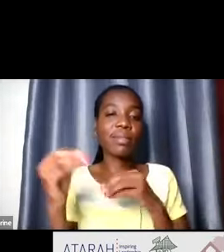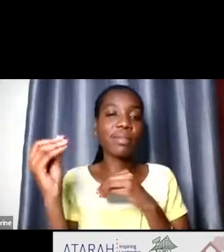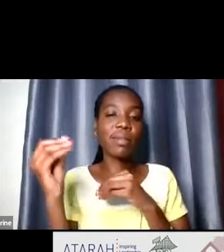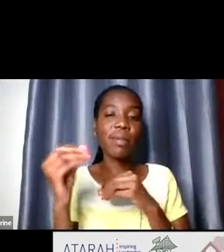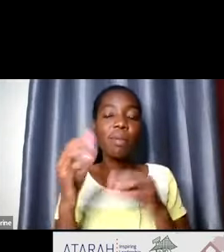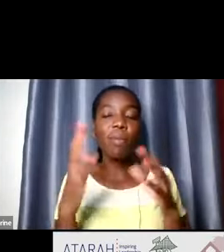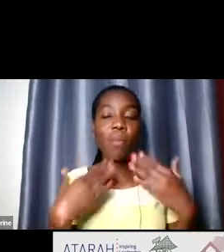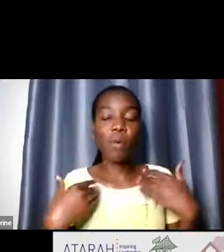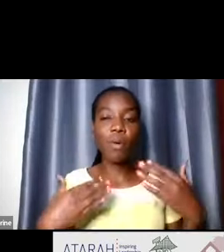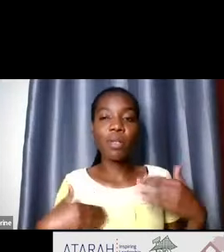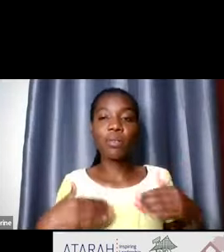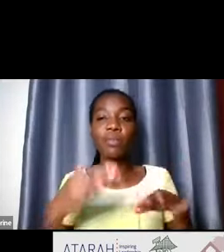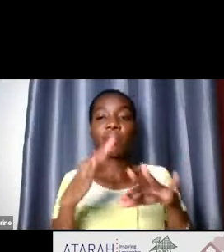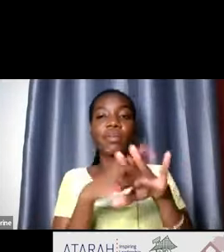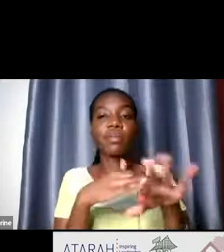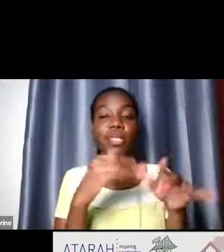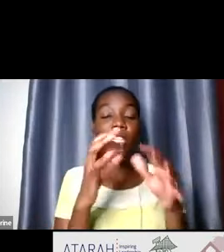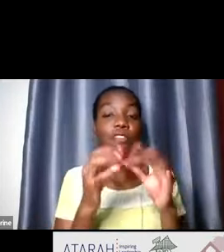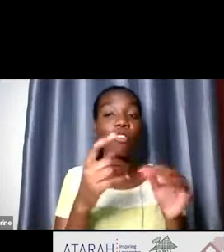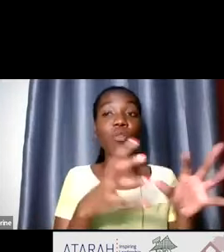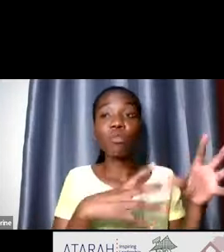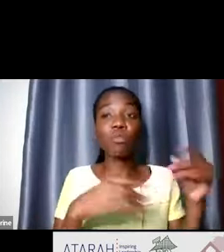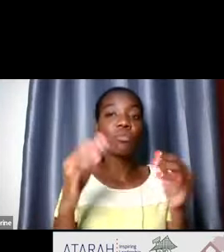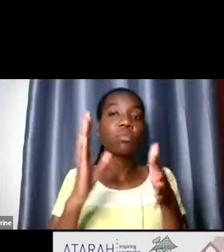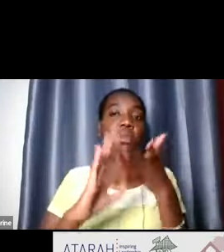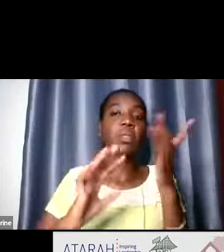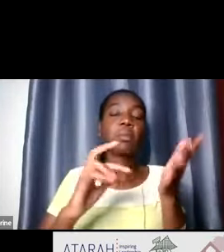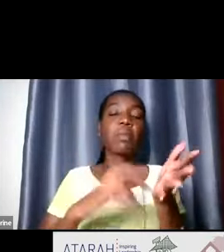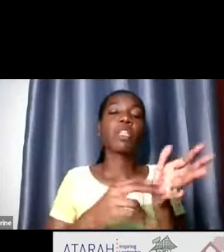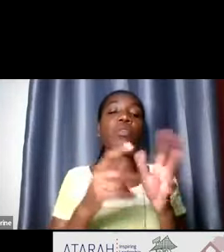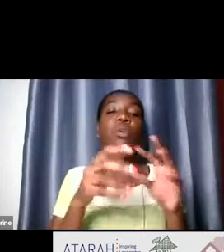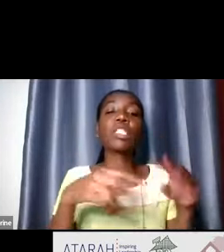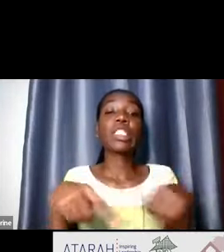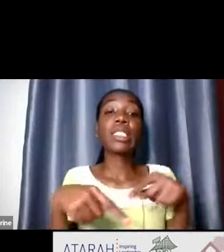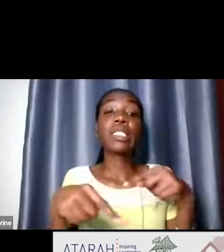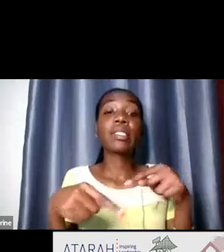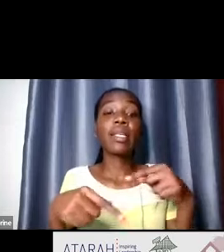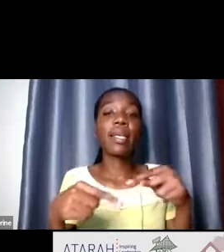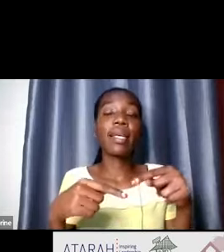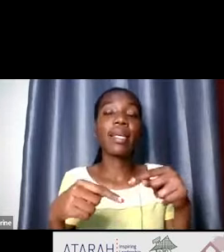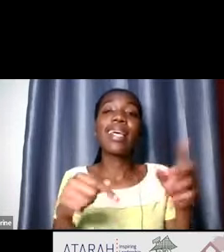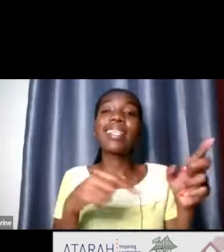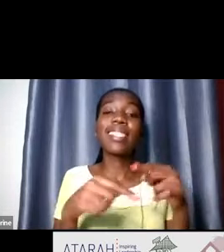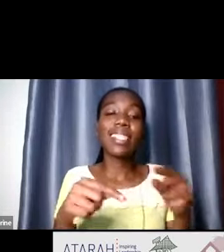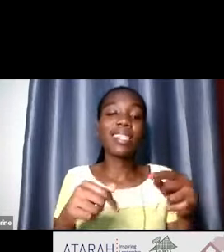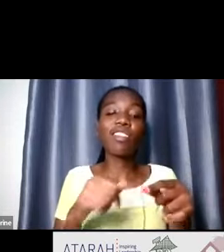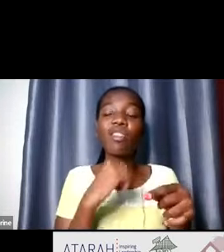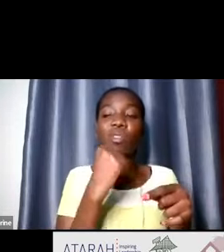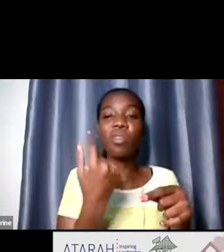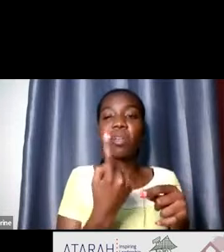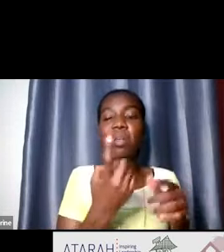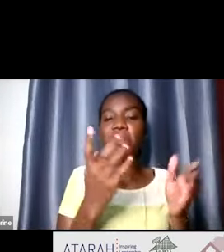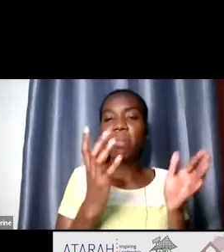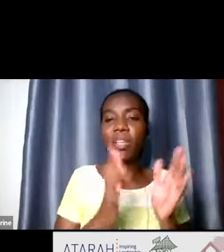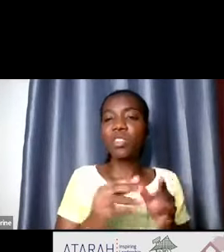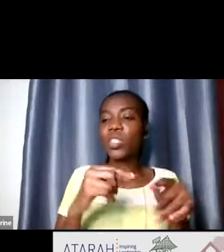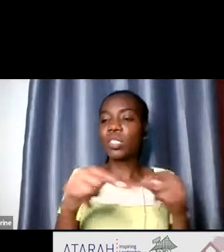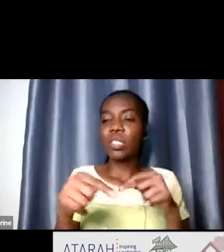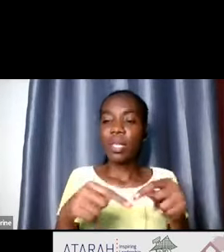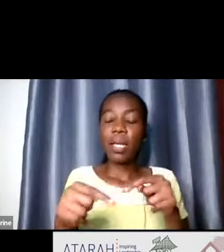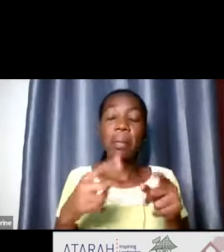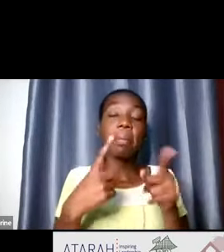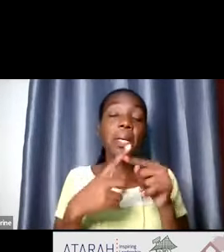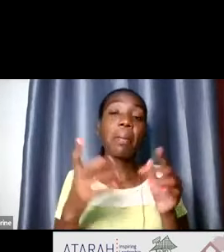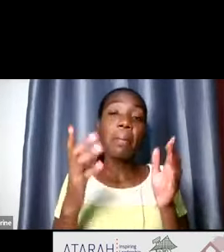If you leave suddenly, you will go into the shakes. Shaking is not just that the person is shaking, but the